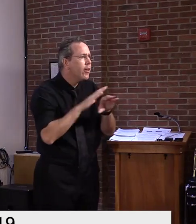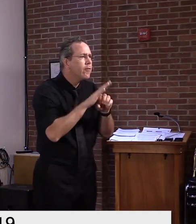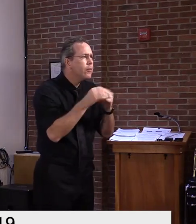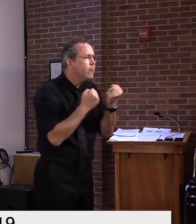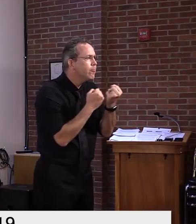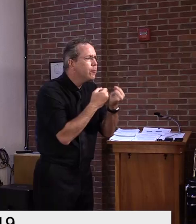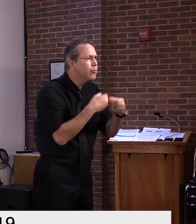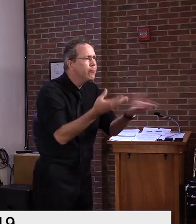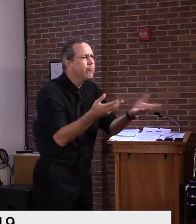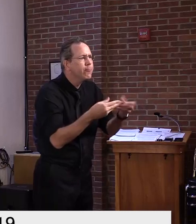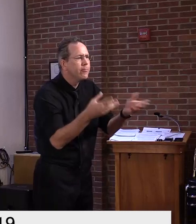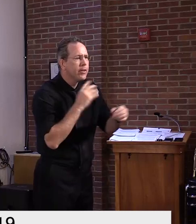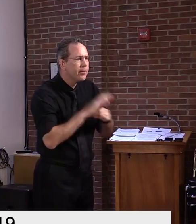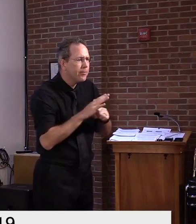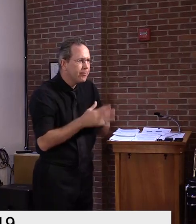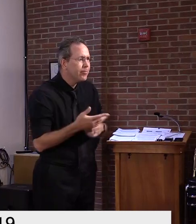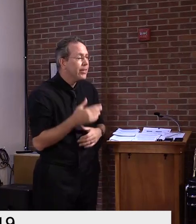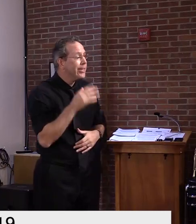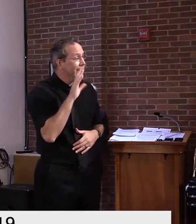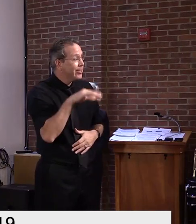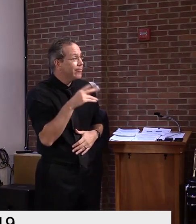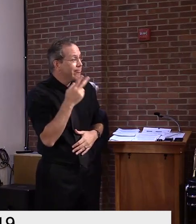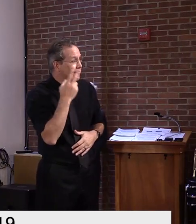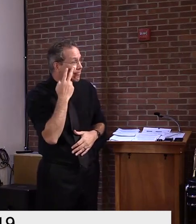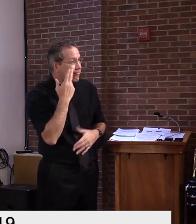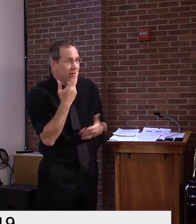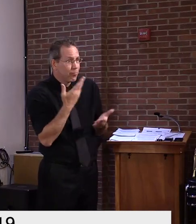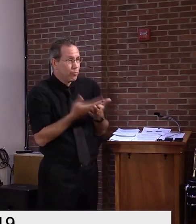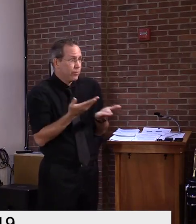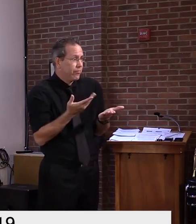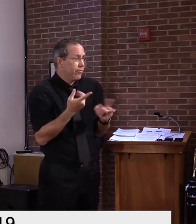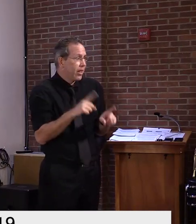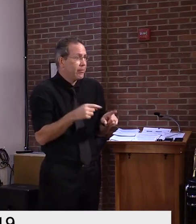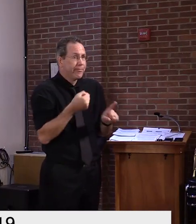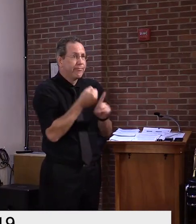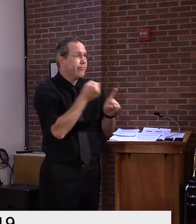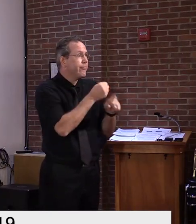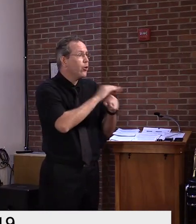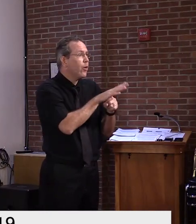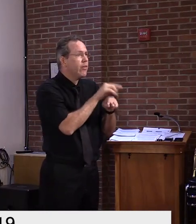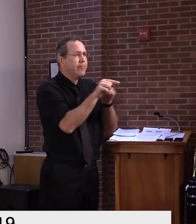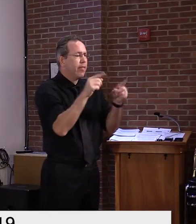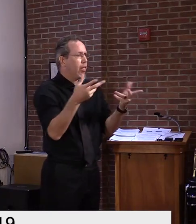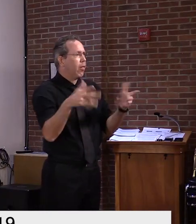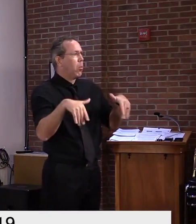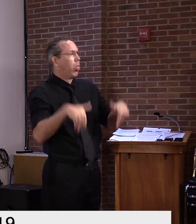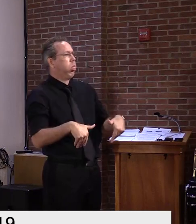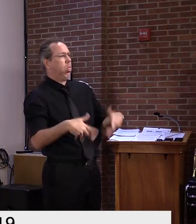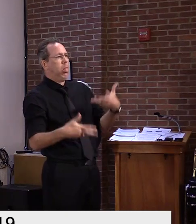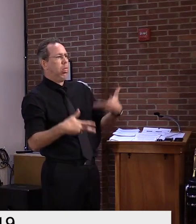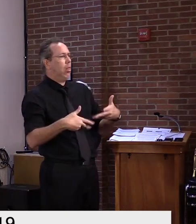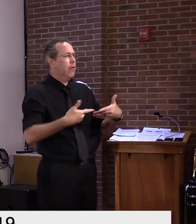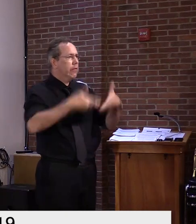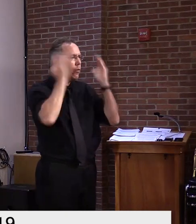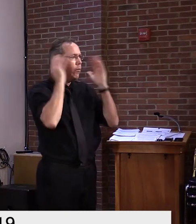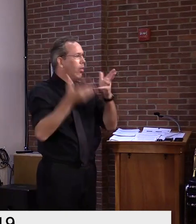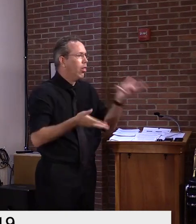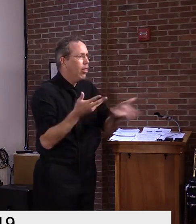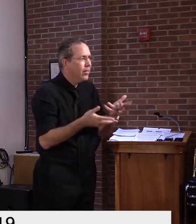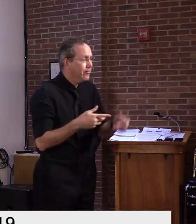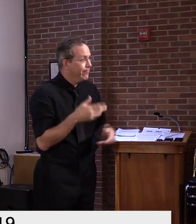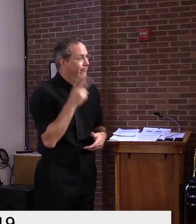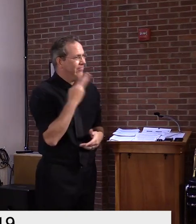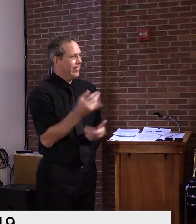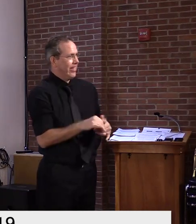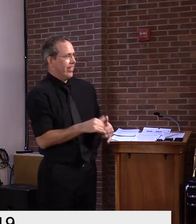have something like a pandemic and need to have the appropriate emergency response, etc. But it also has costs when it comes down